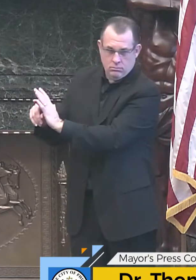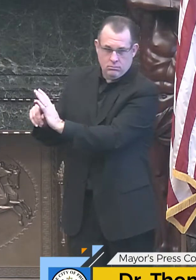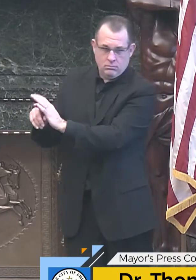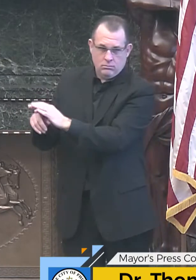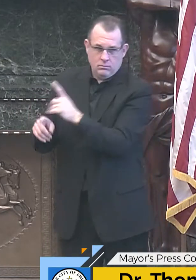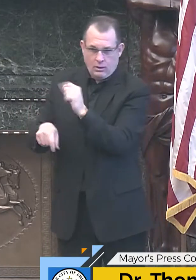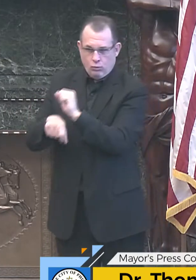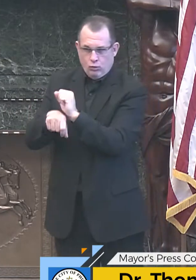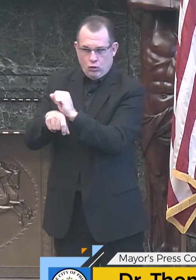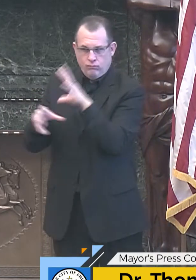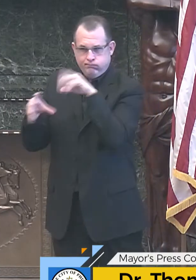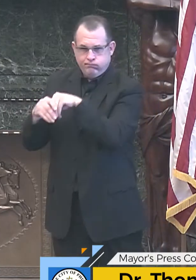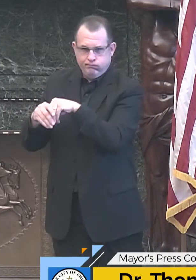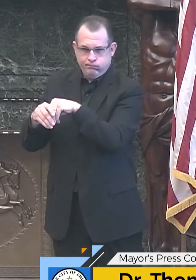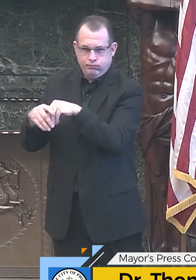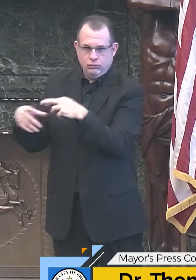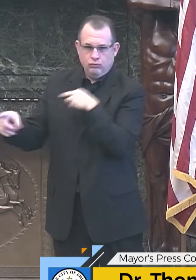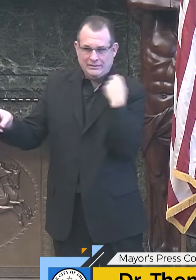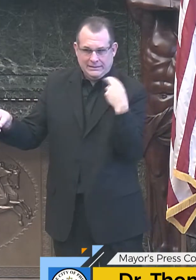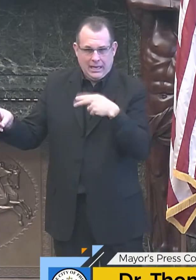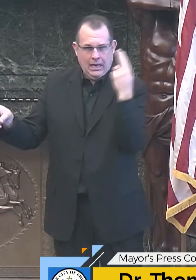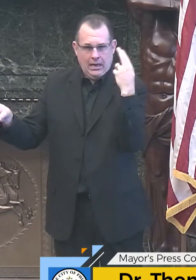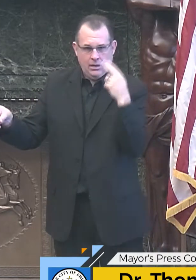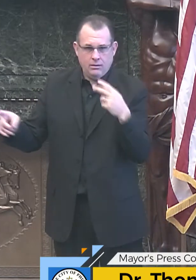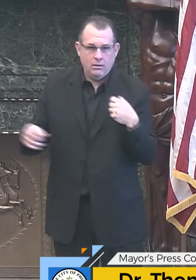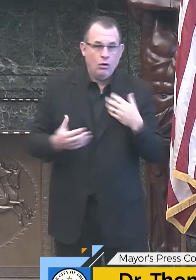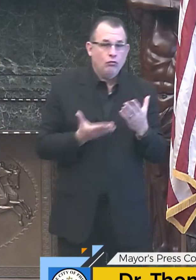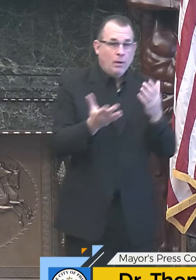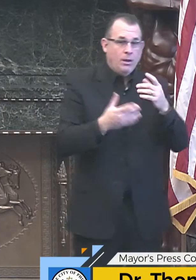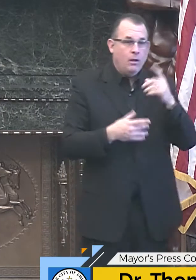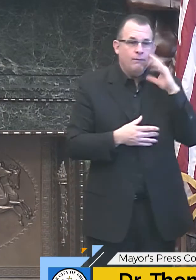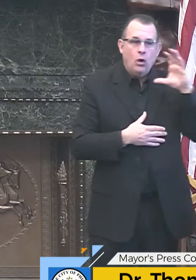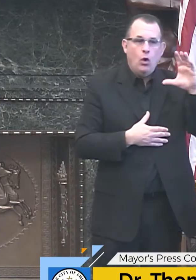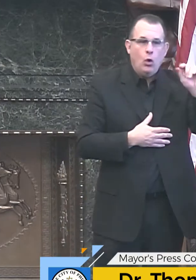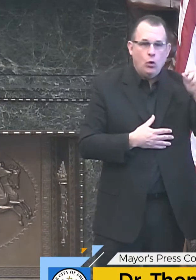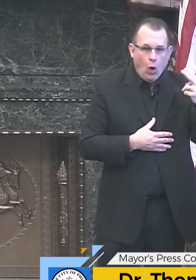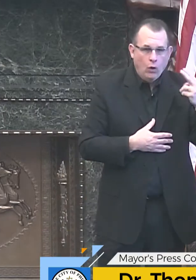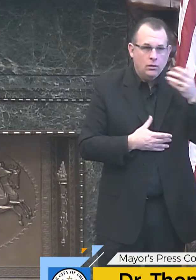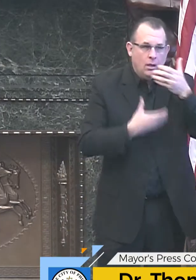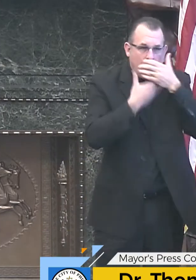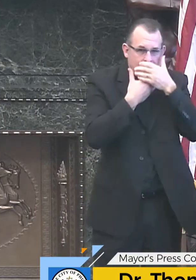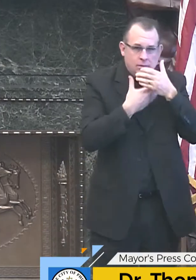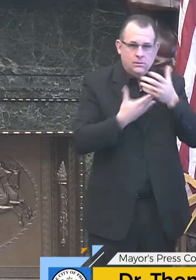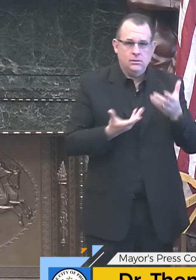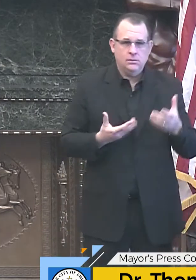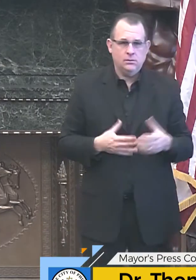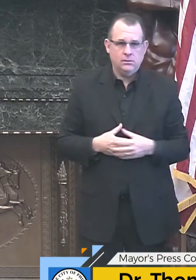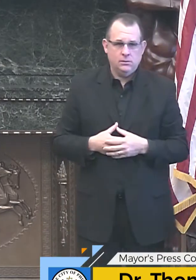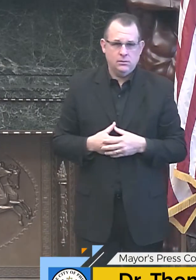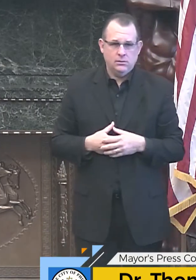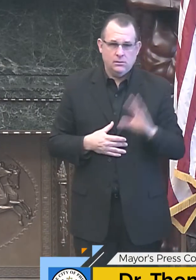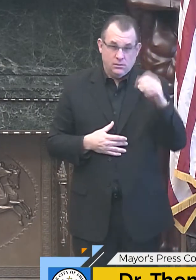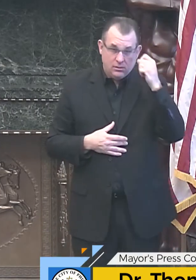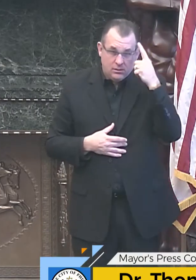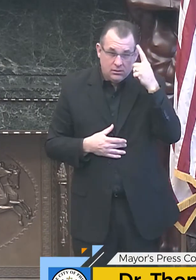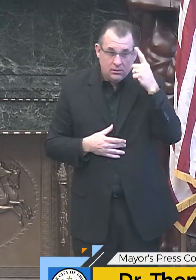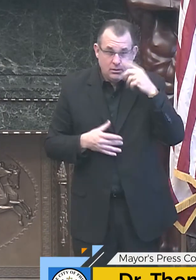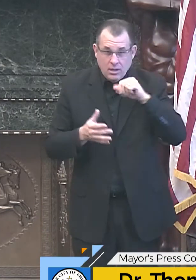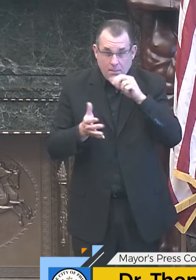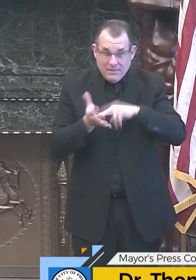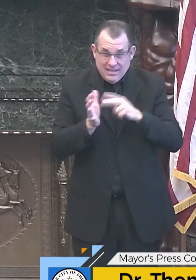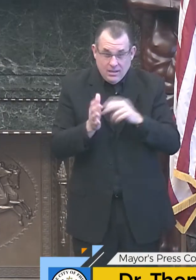risk. Now, this recommendation for people to wear a cloth mask is not a reason for people to go outside the home